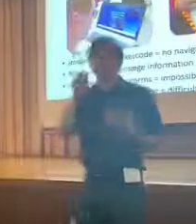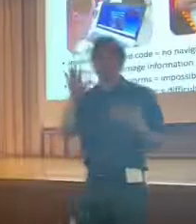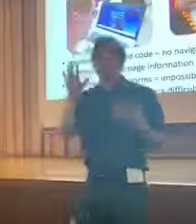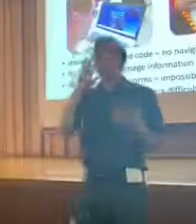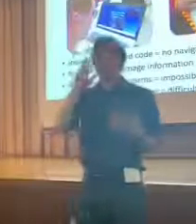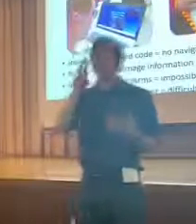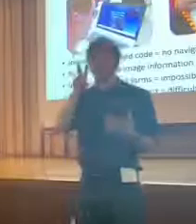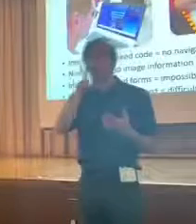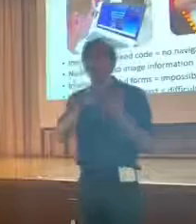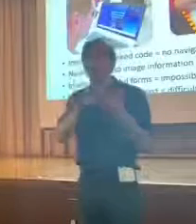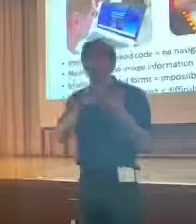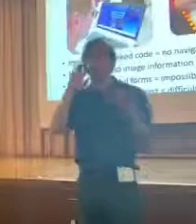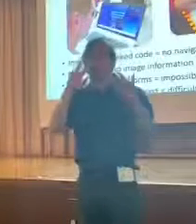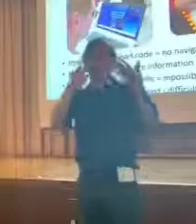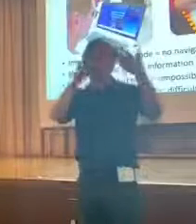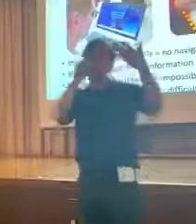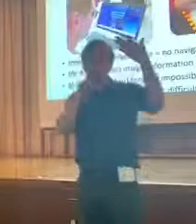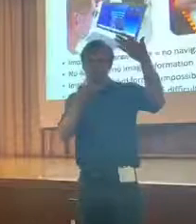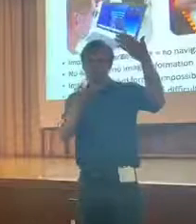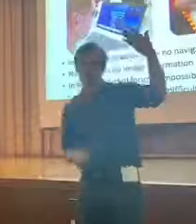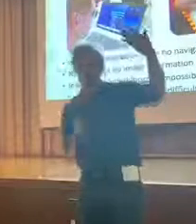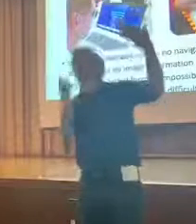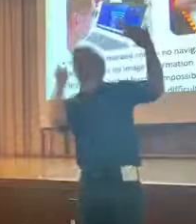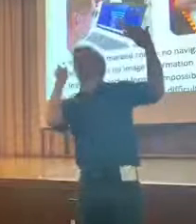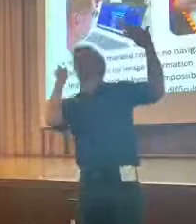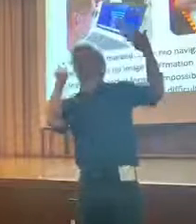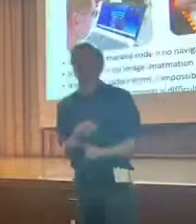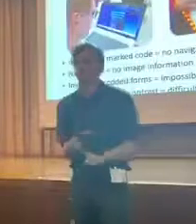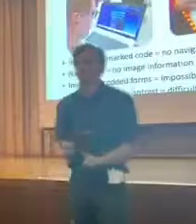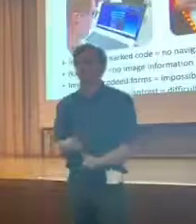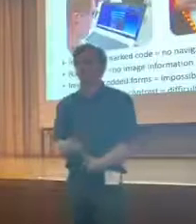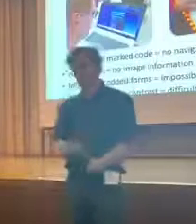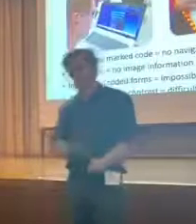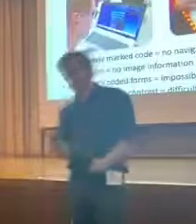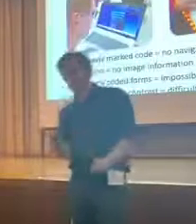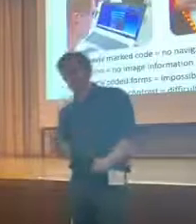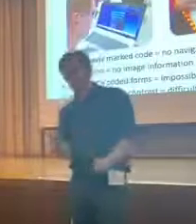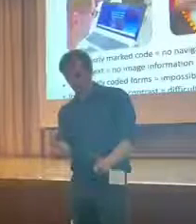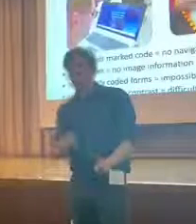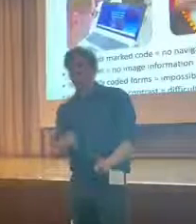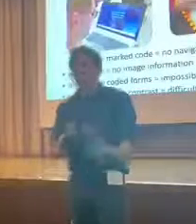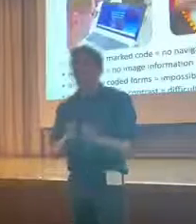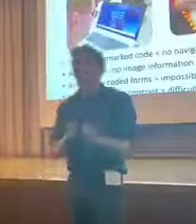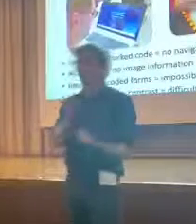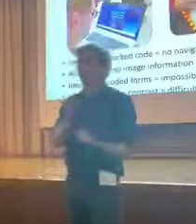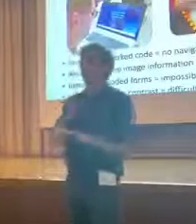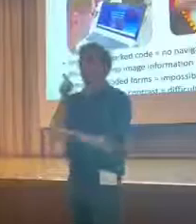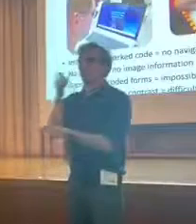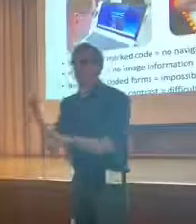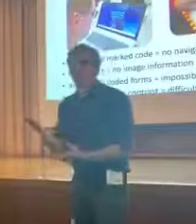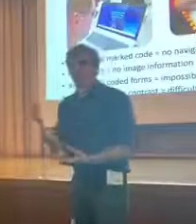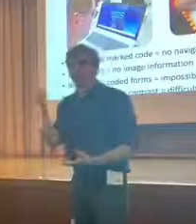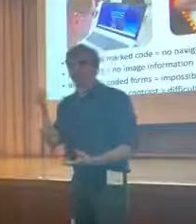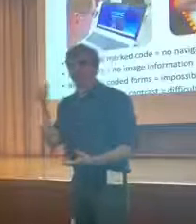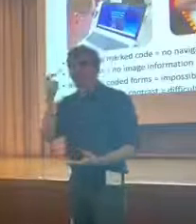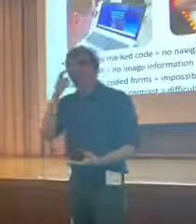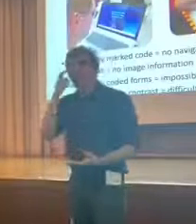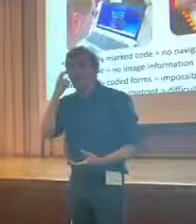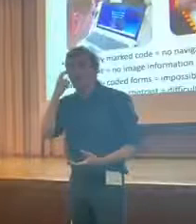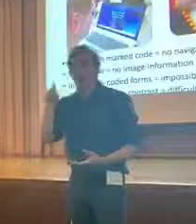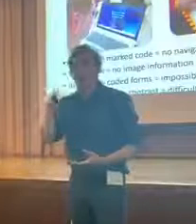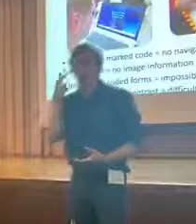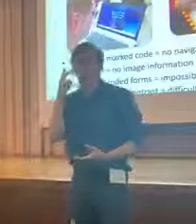right? Well, if you're blind, you're only seeing one word at a time. And